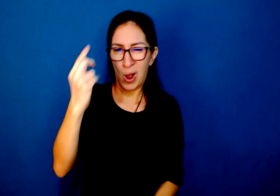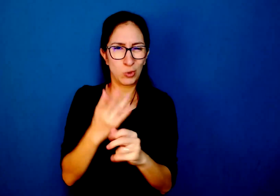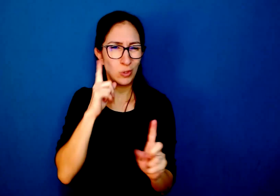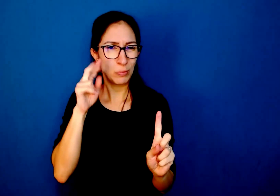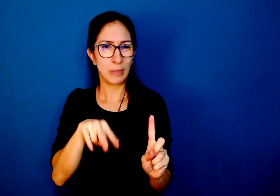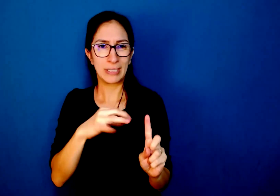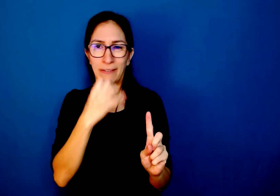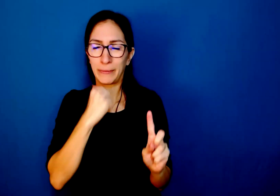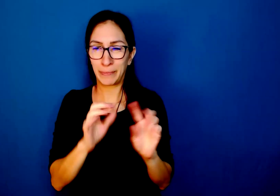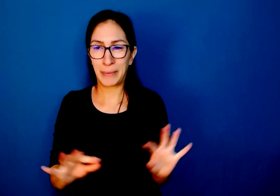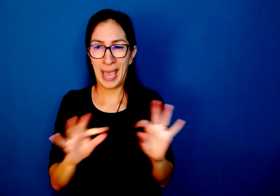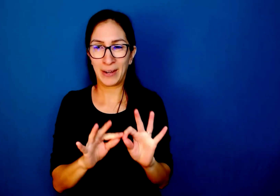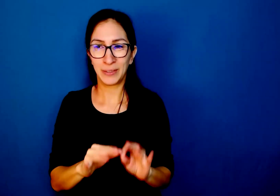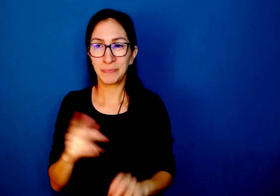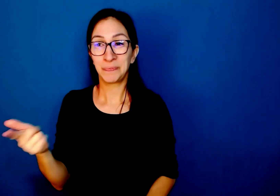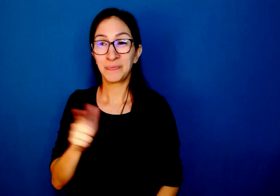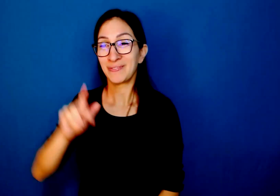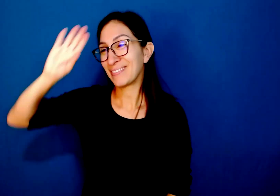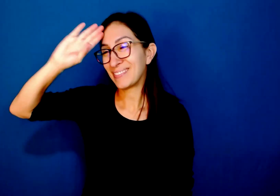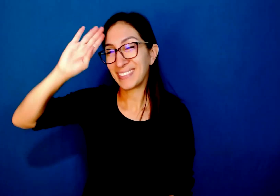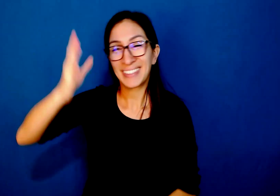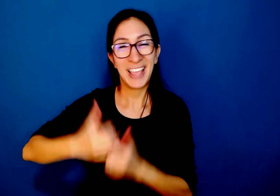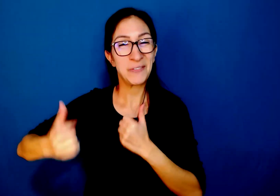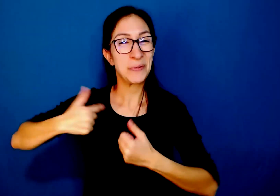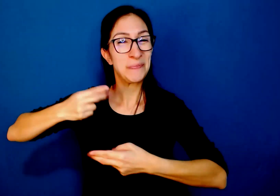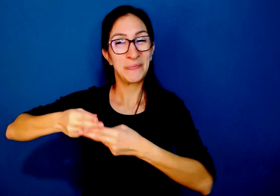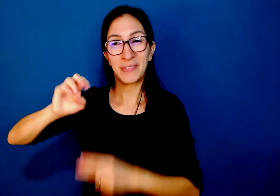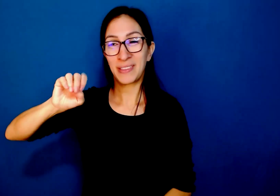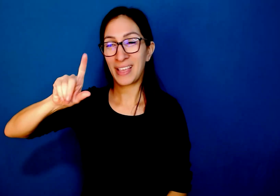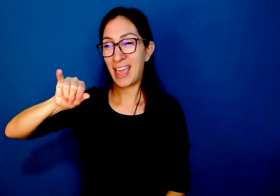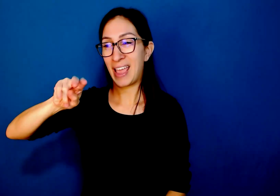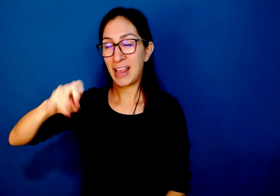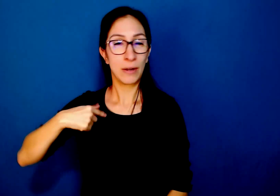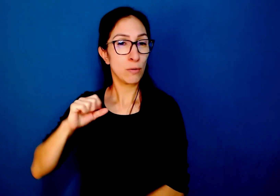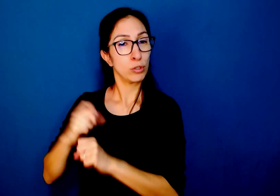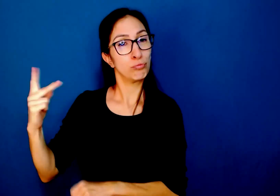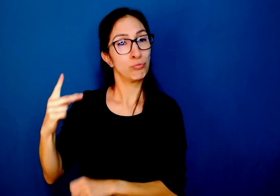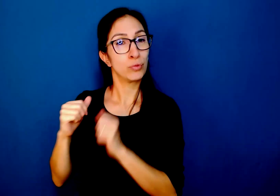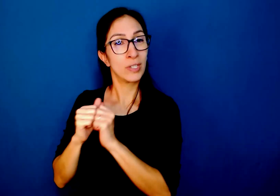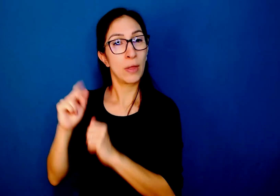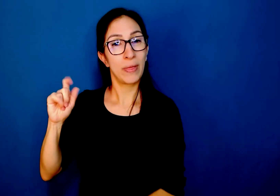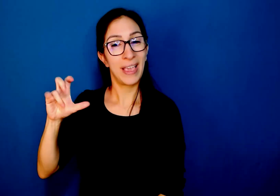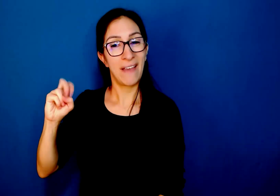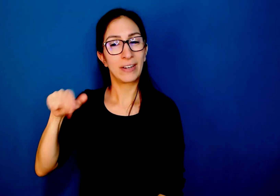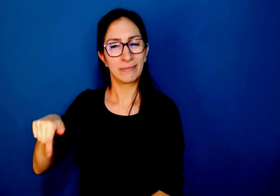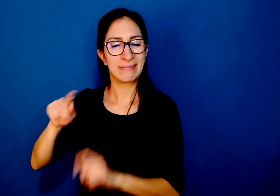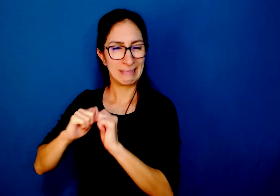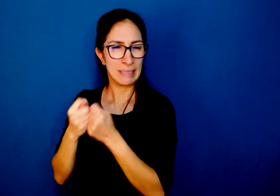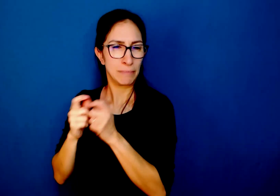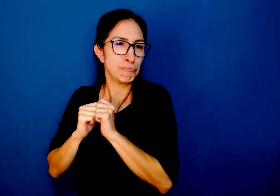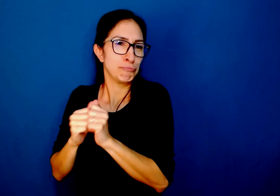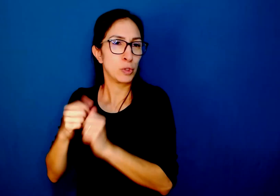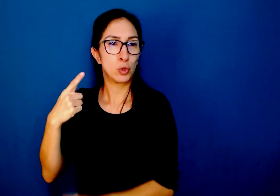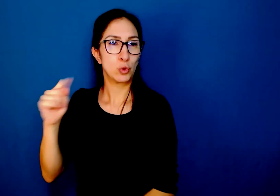Hi, Elaine. everyone. I'm Elaine Shannon. I work with Kevin on the web services team at Georgetown. I have an